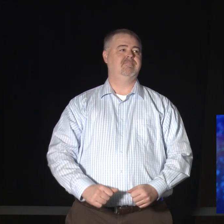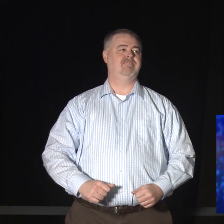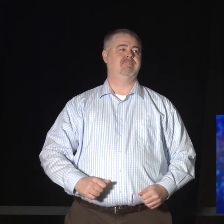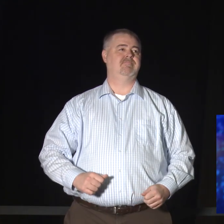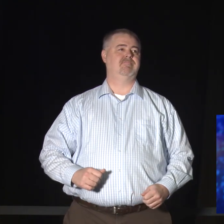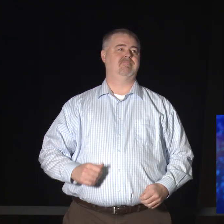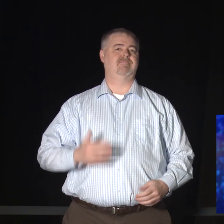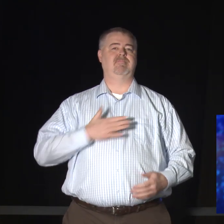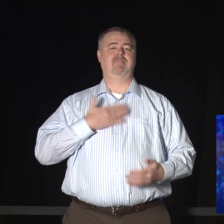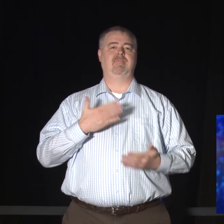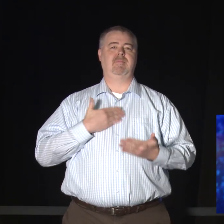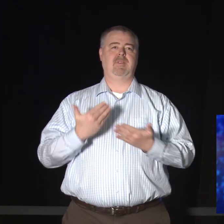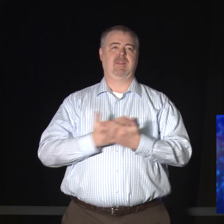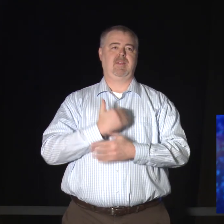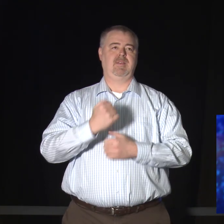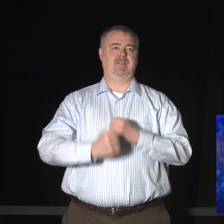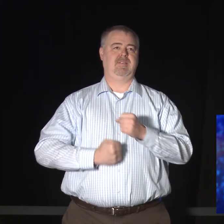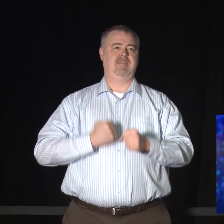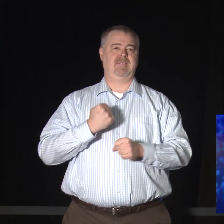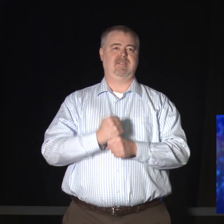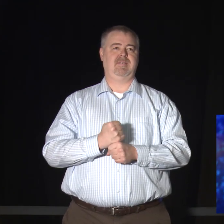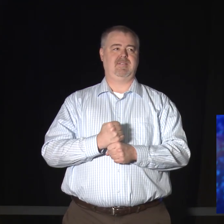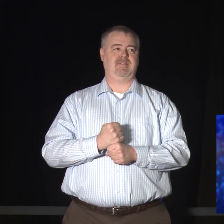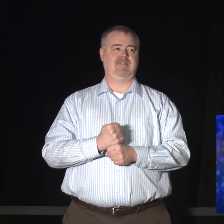Feliz Año Nuevo.